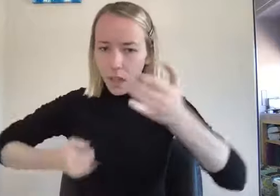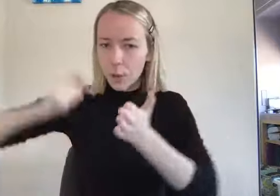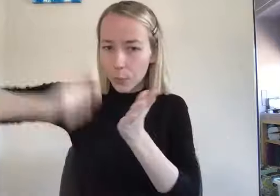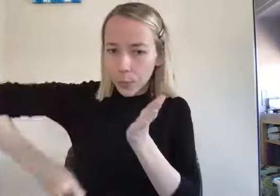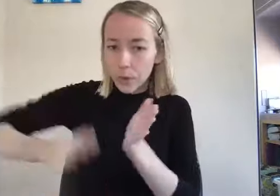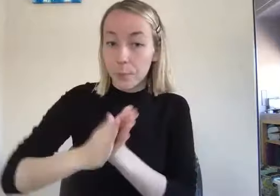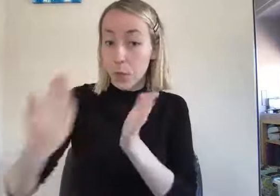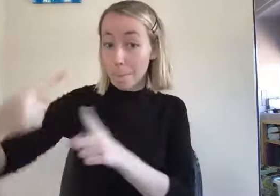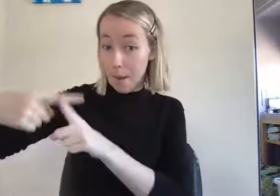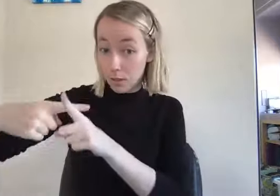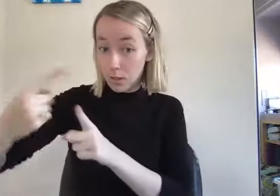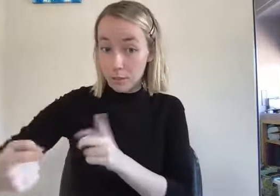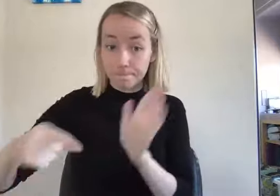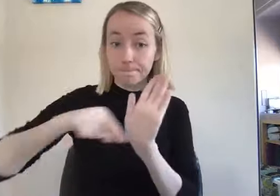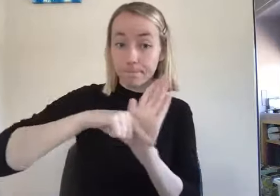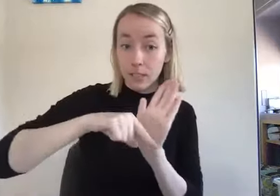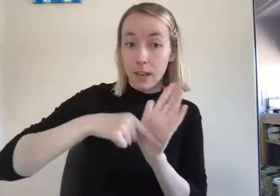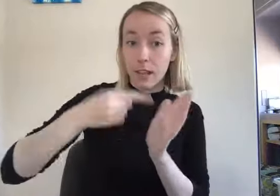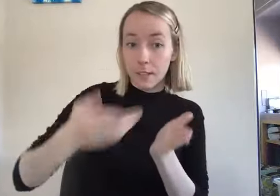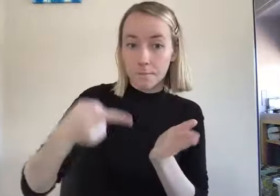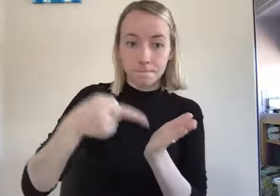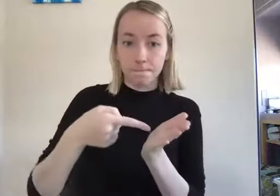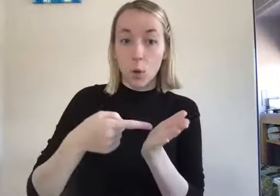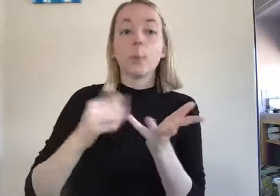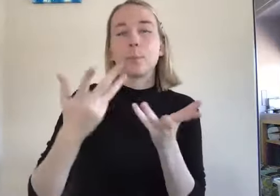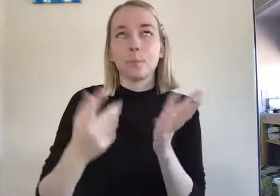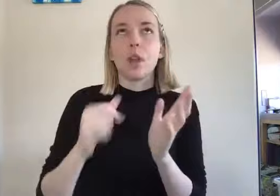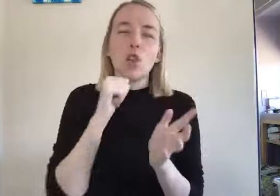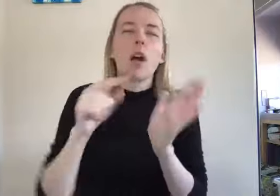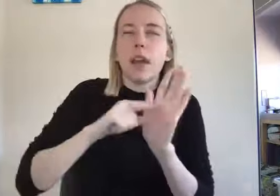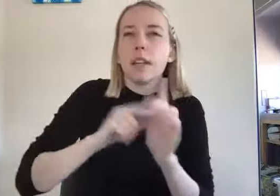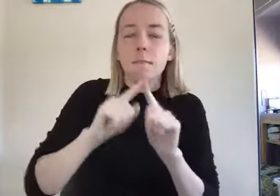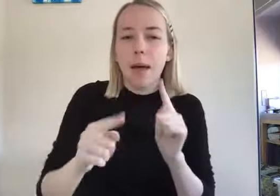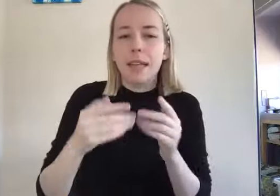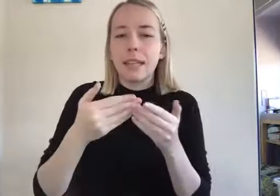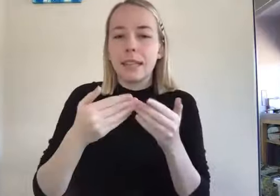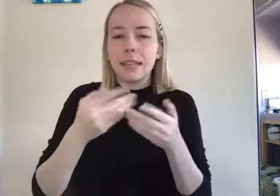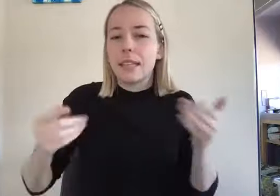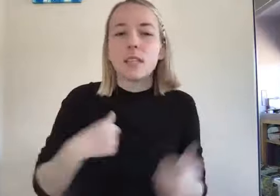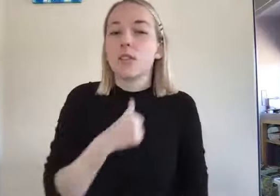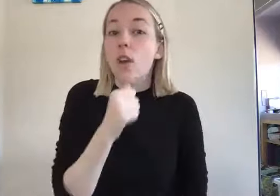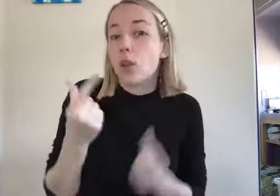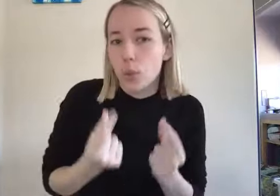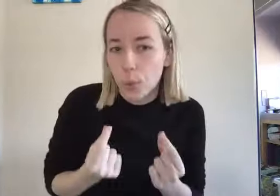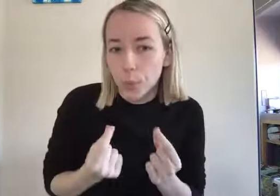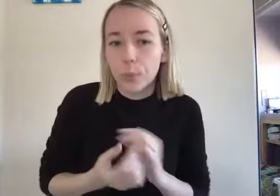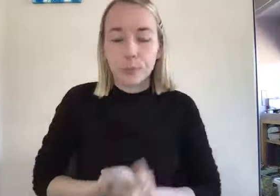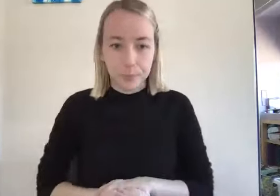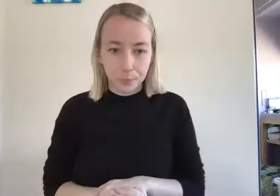line in the middle of the page. And on one side was the good things he'd done. And the other side was the things that he hadn't done, or the things how he'd hurt her. And